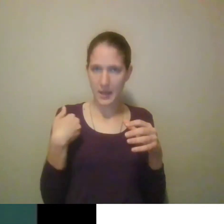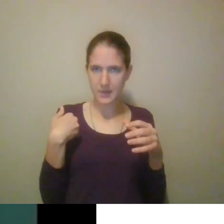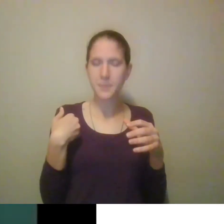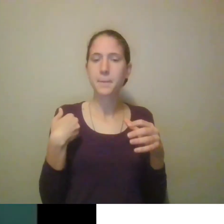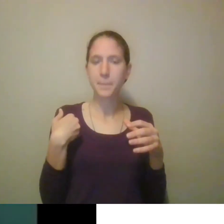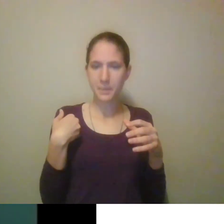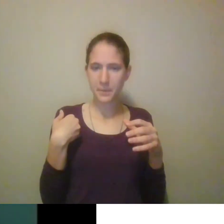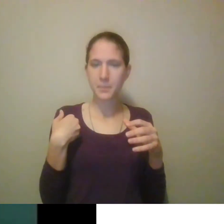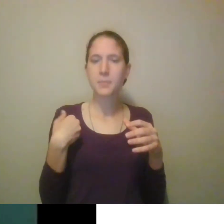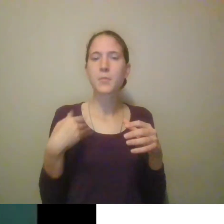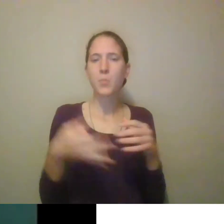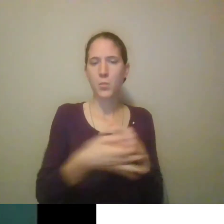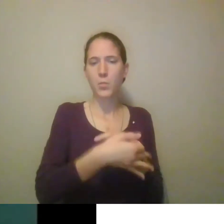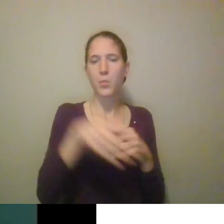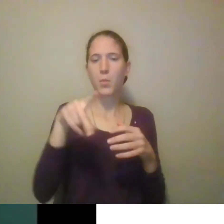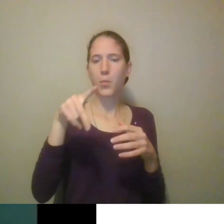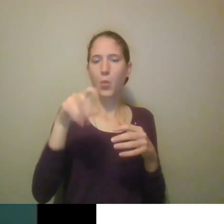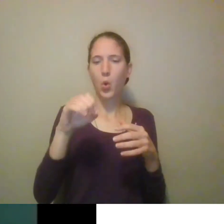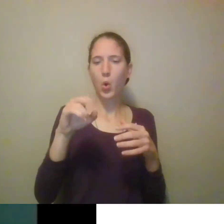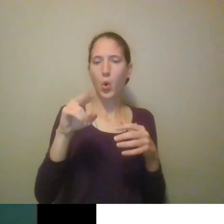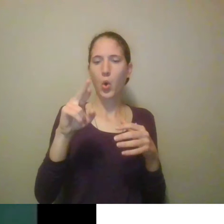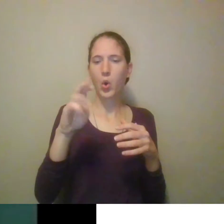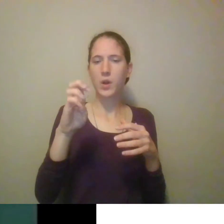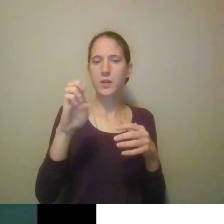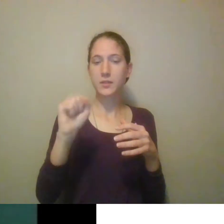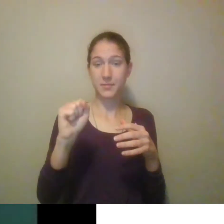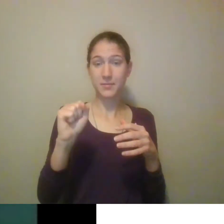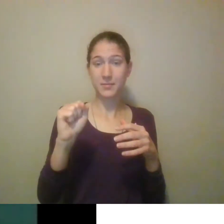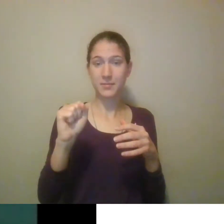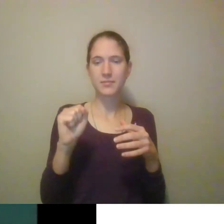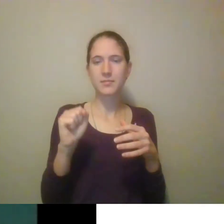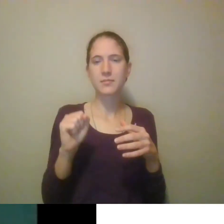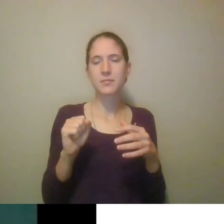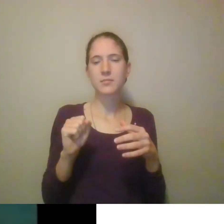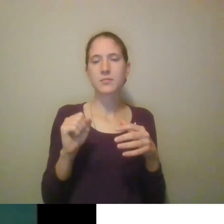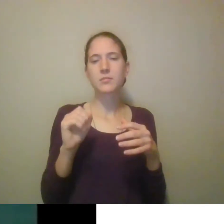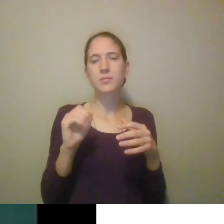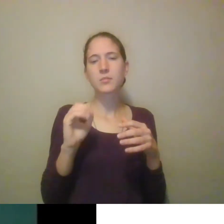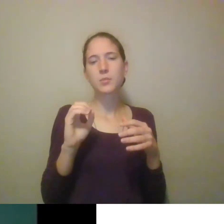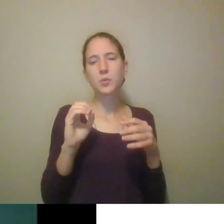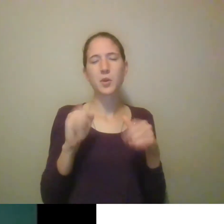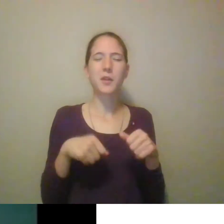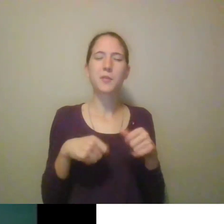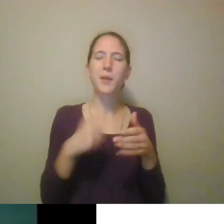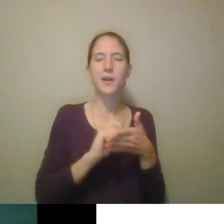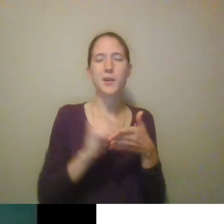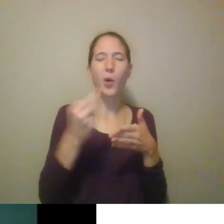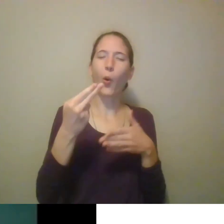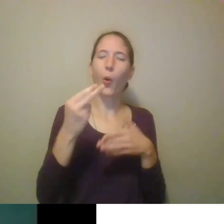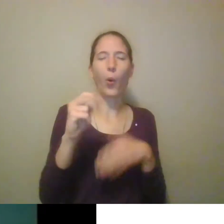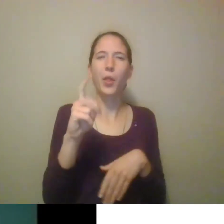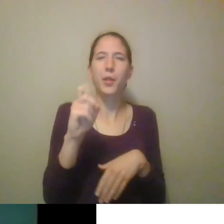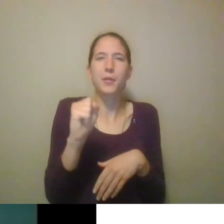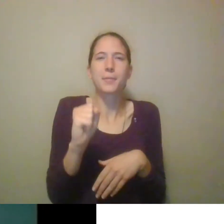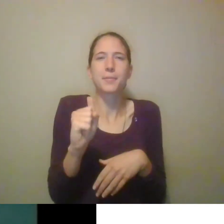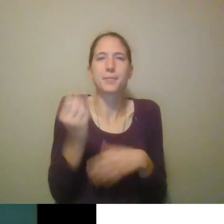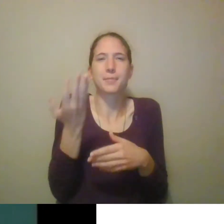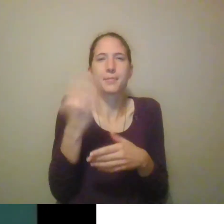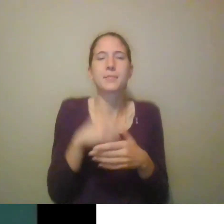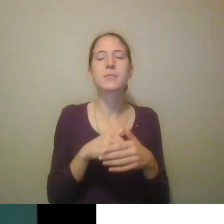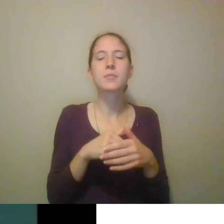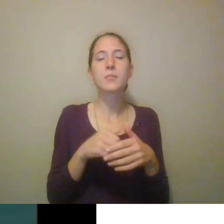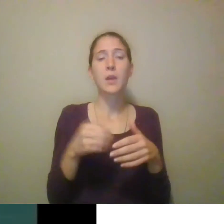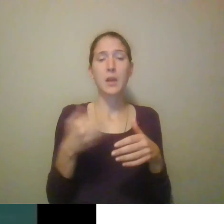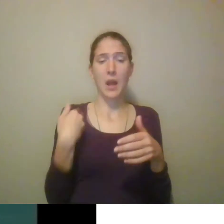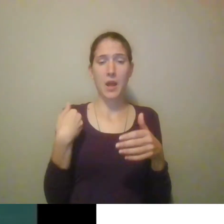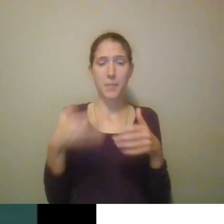Okay, has pores. All right, you can just put holes. All right, has pores.